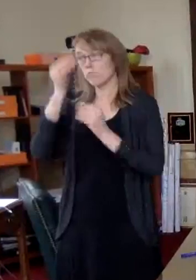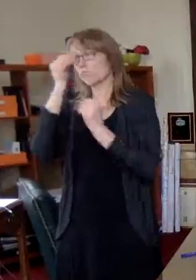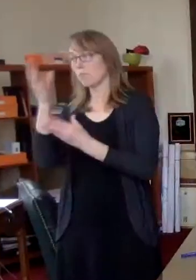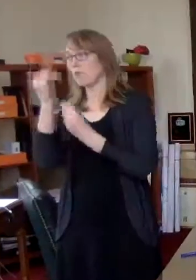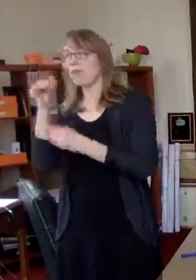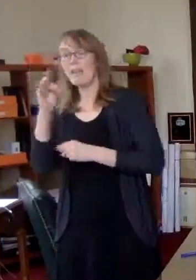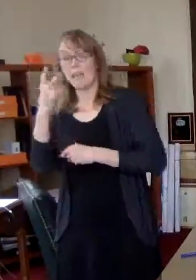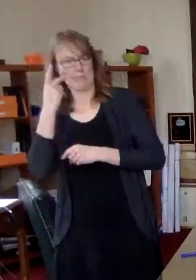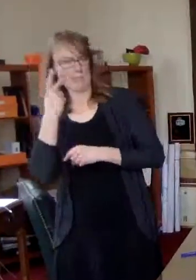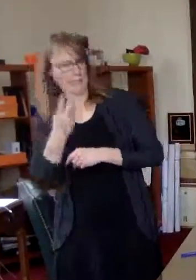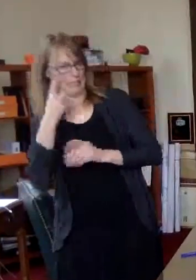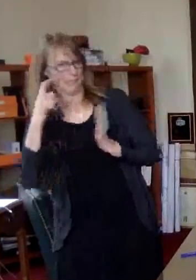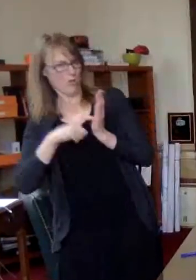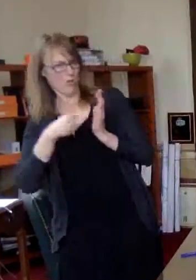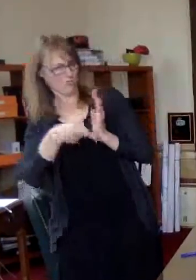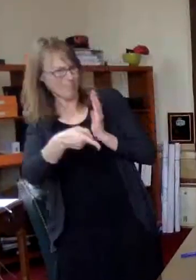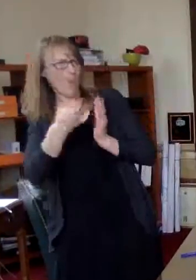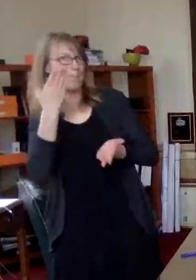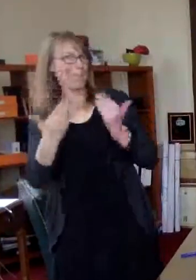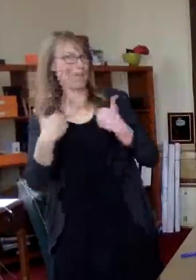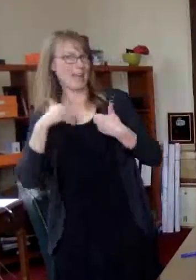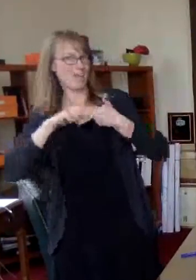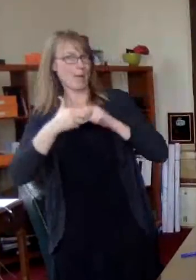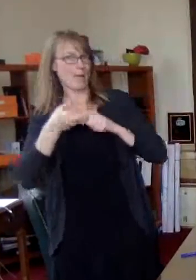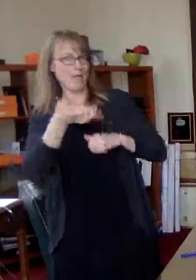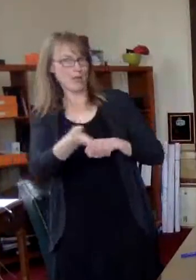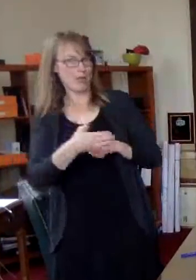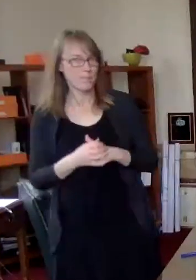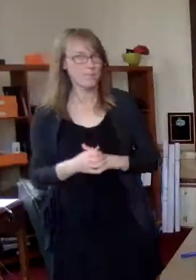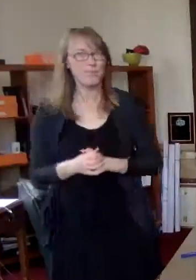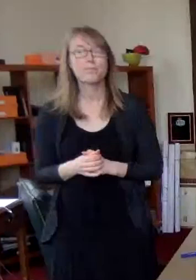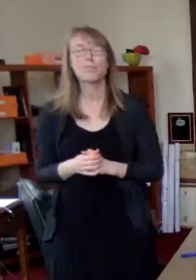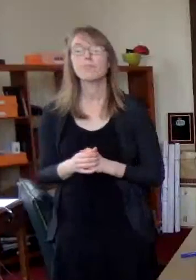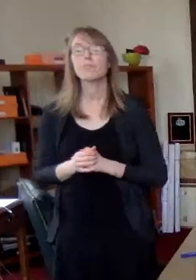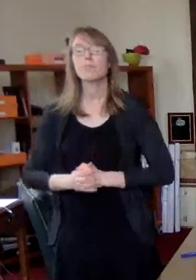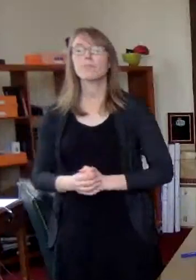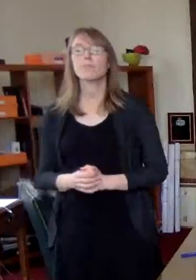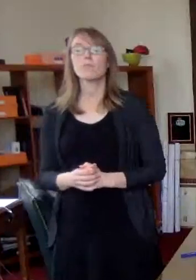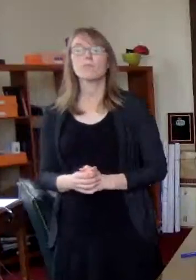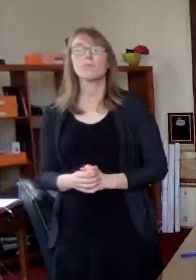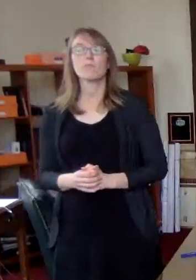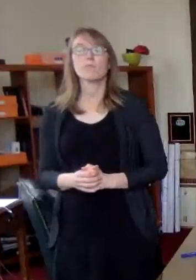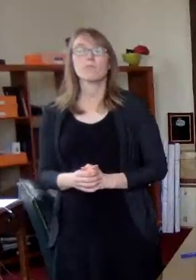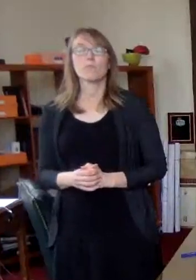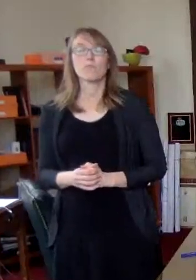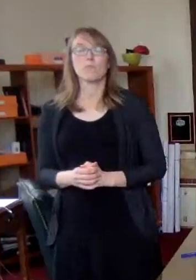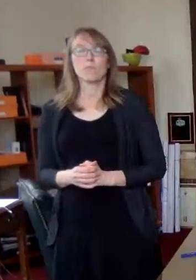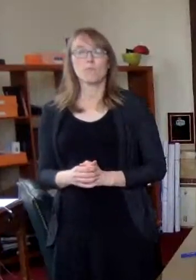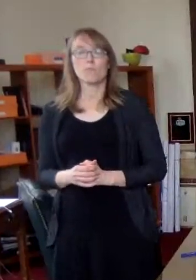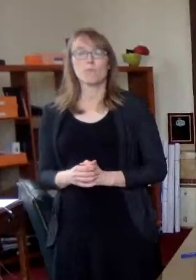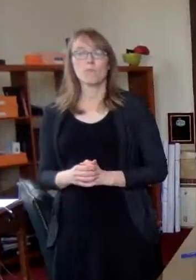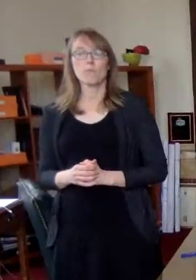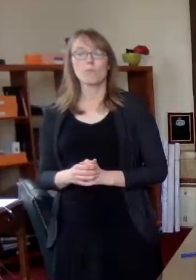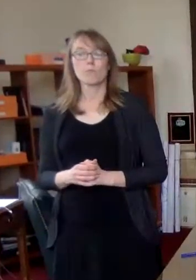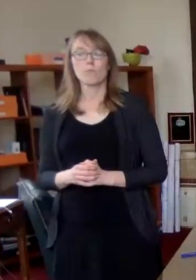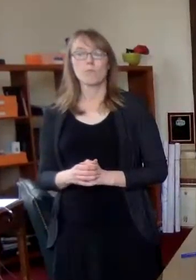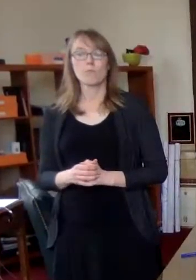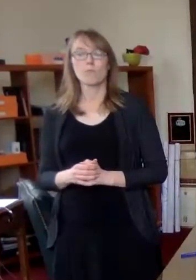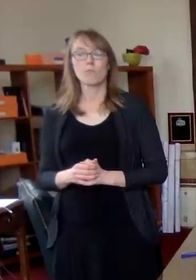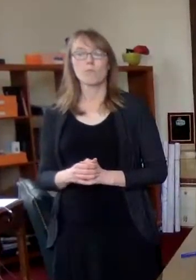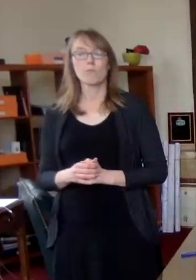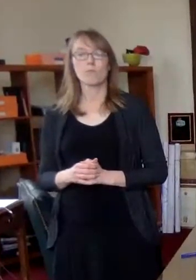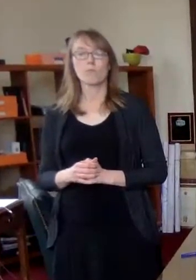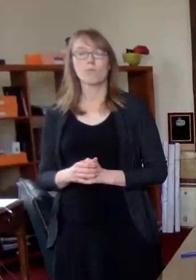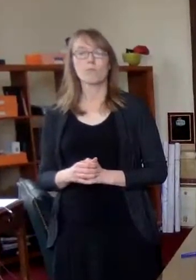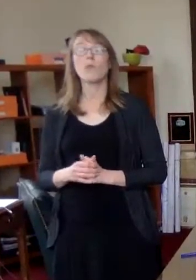is 30 days mandatory, ends at least April 22nd. Some questions, people are wondering, how is the city enforcing that, and what happens if someone doesn't